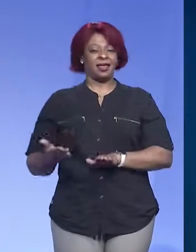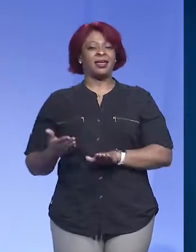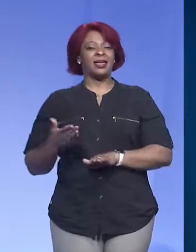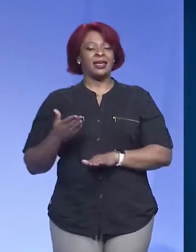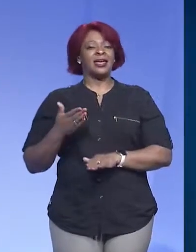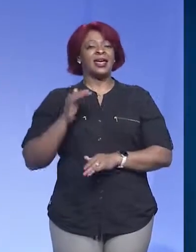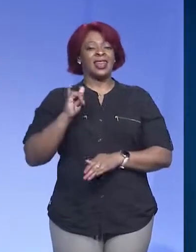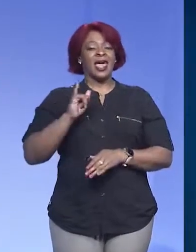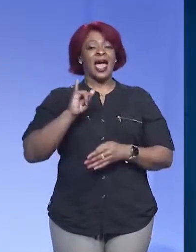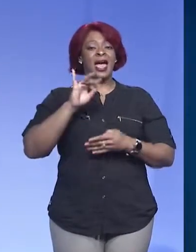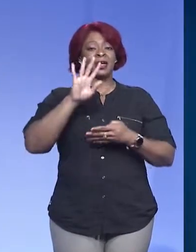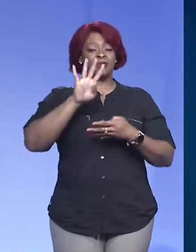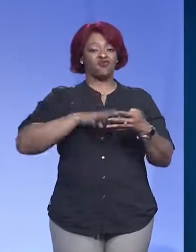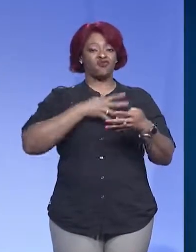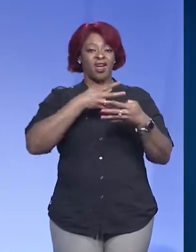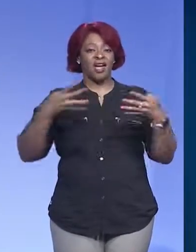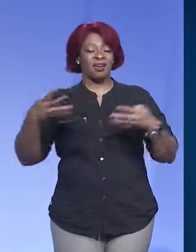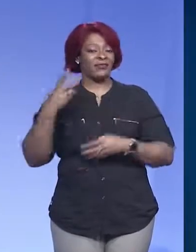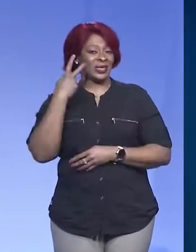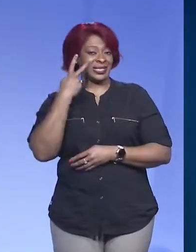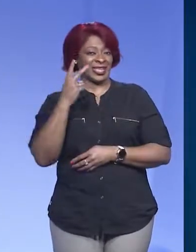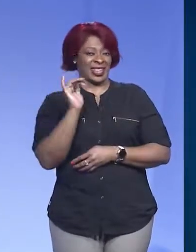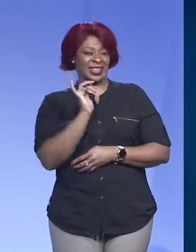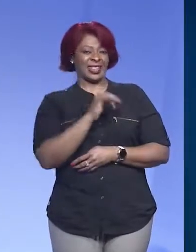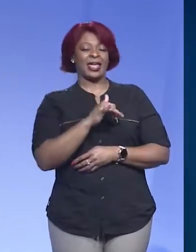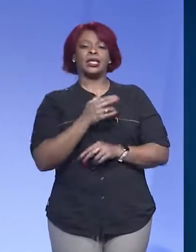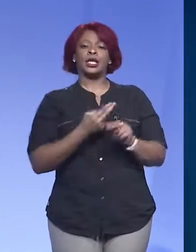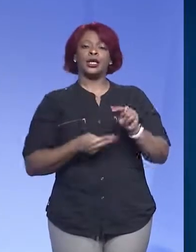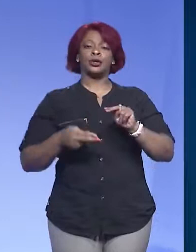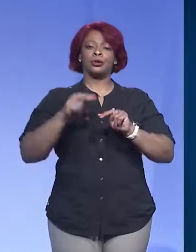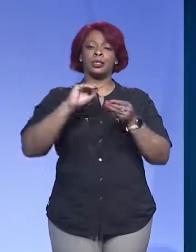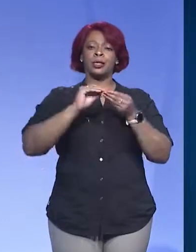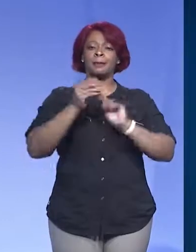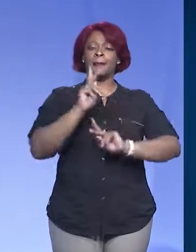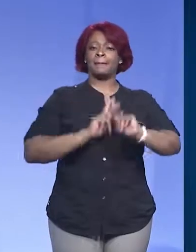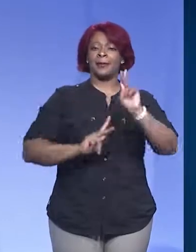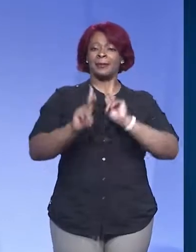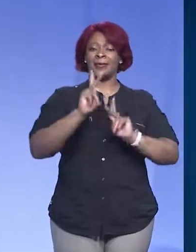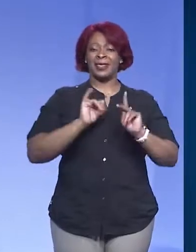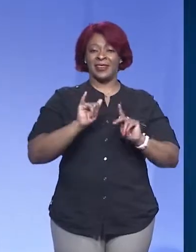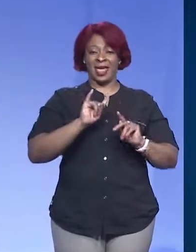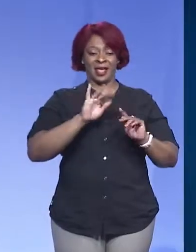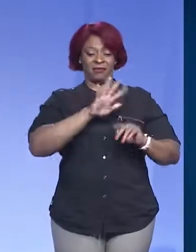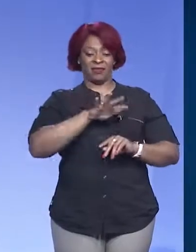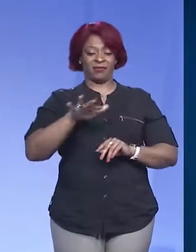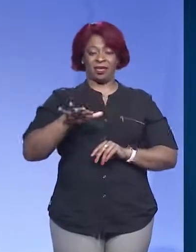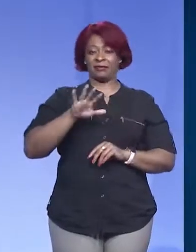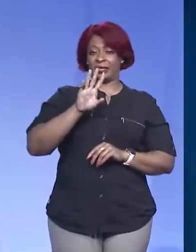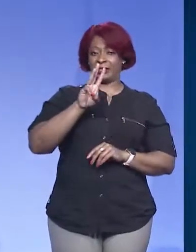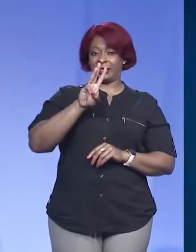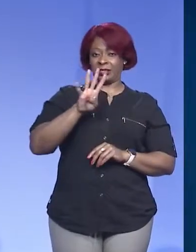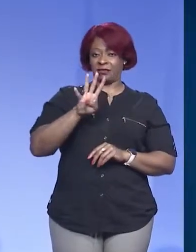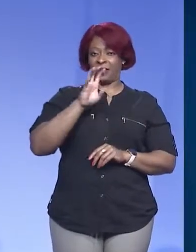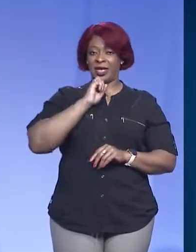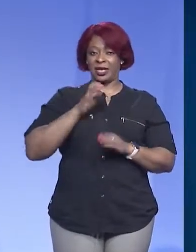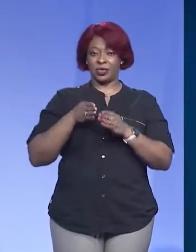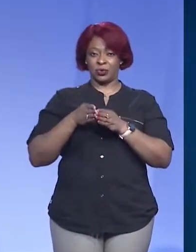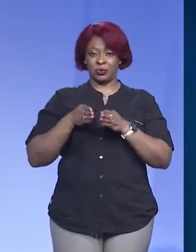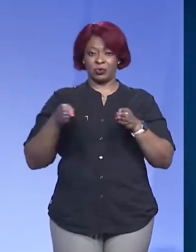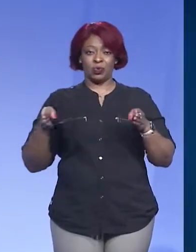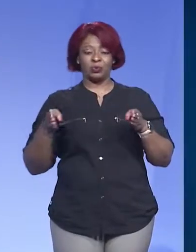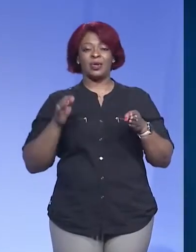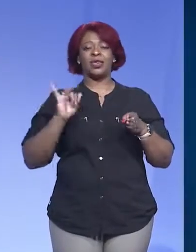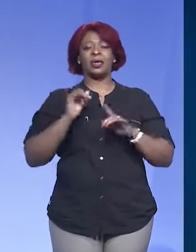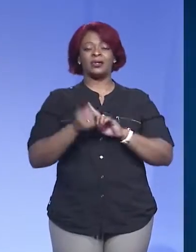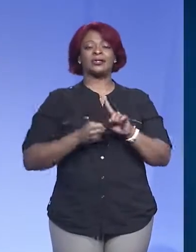prior graph, we saw that there was an increased number of people in that 55 to 64-year-old age group that were